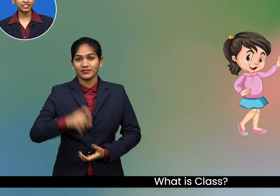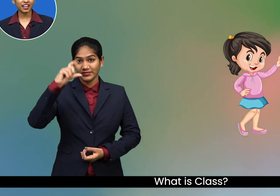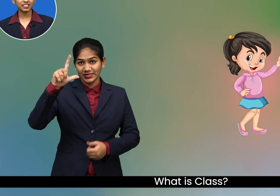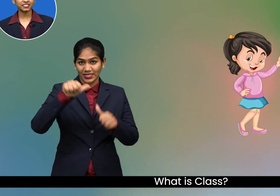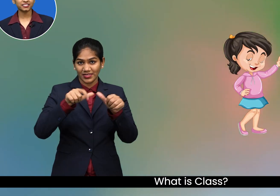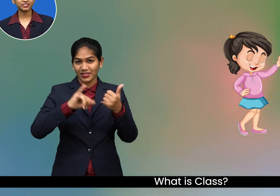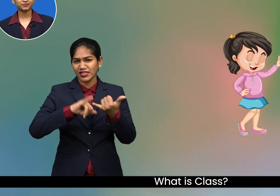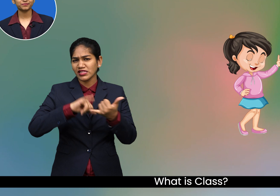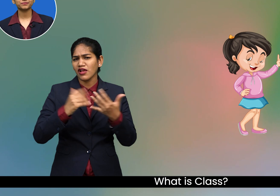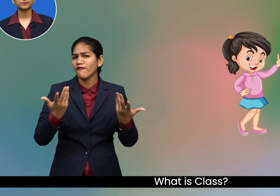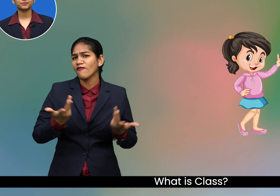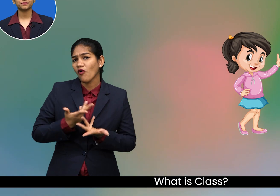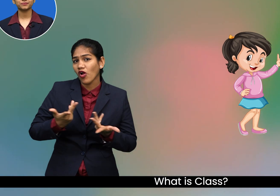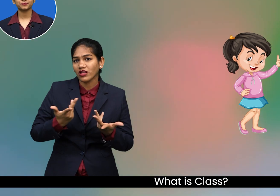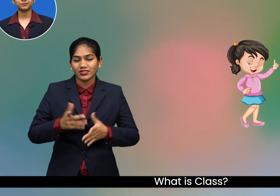What is class?